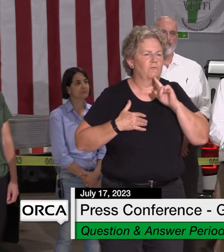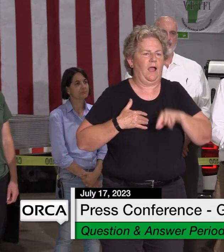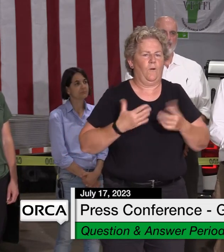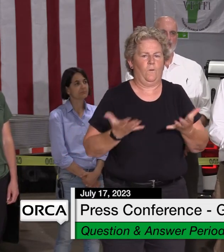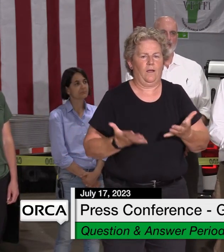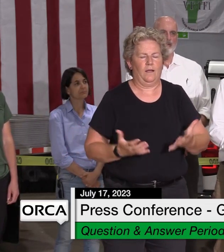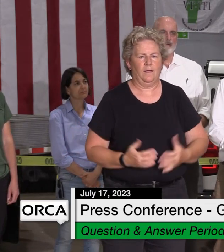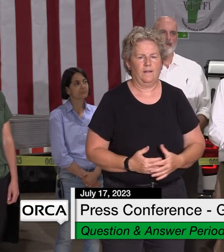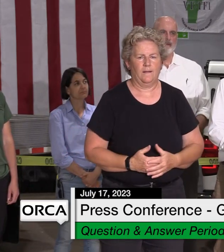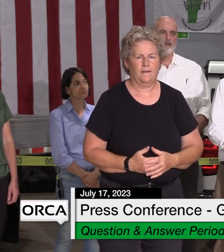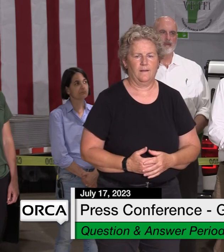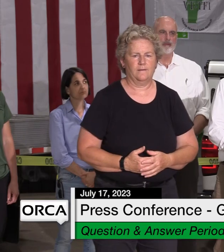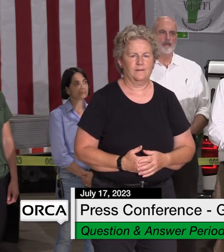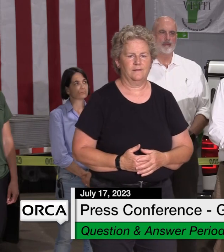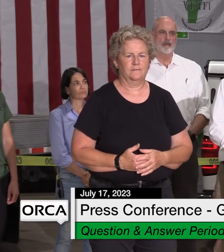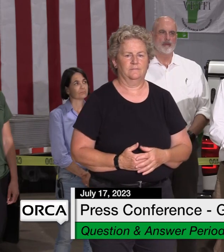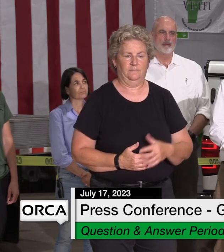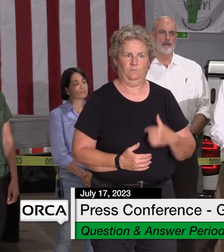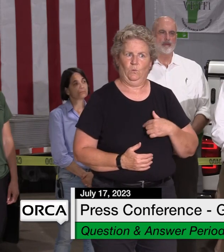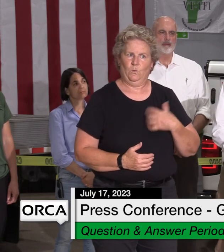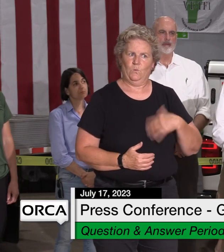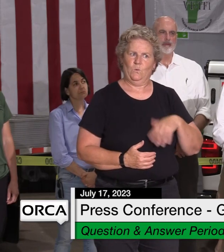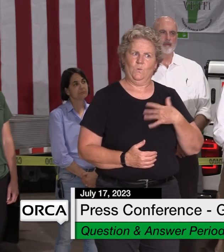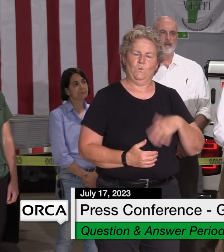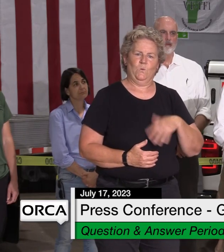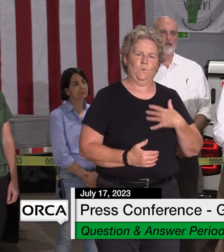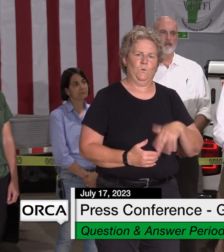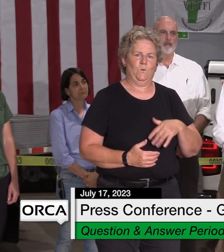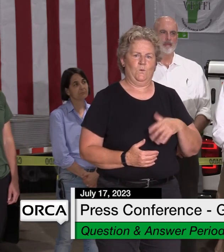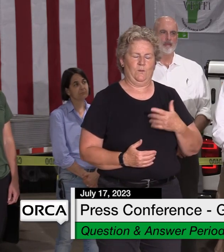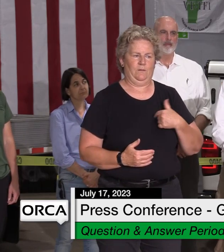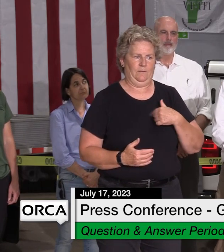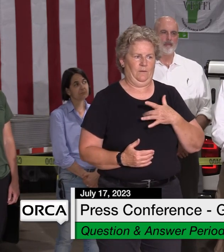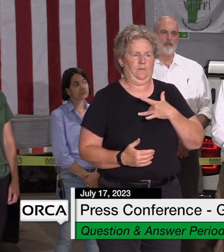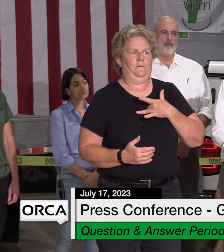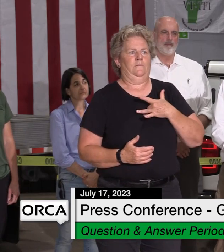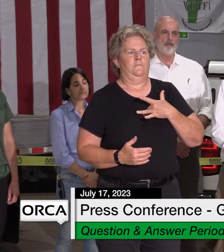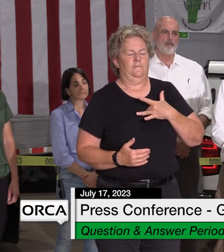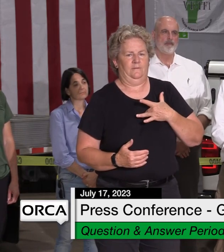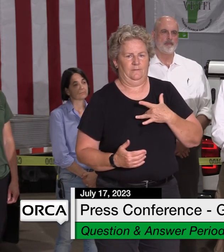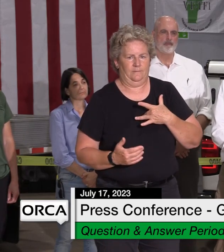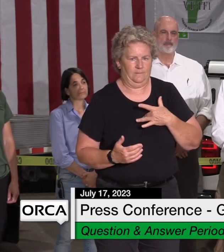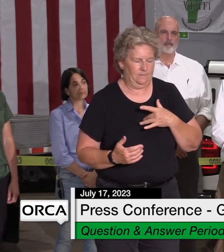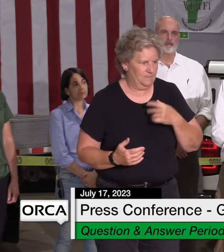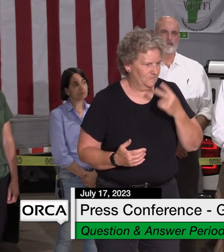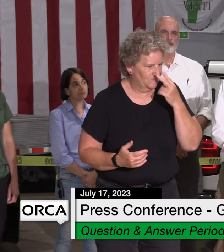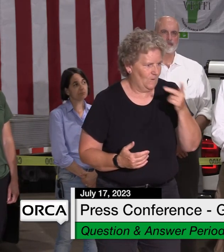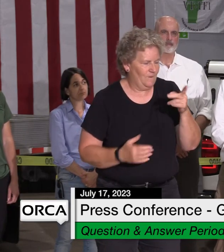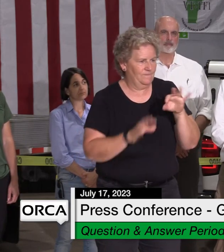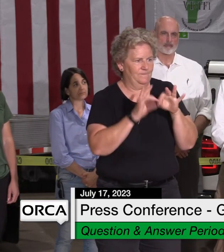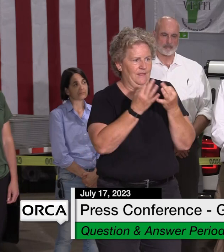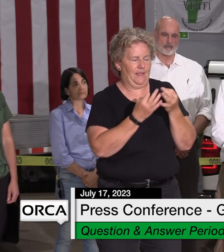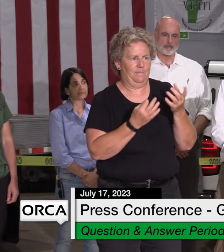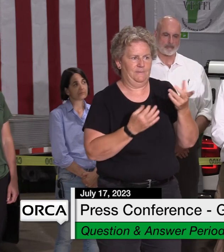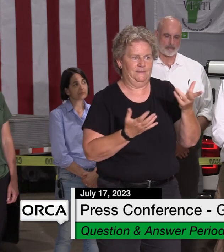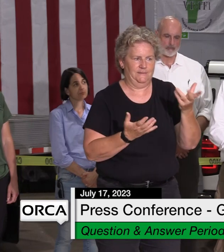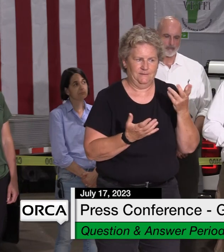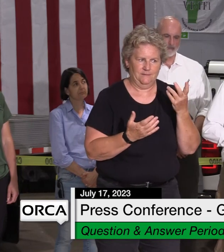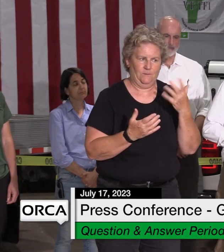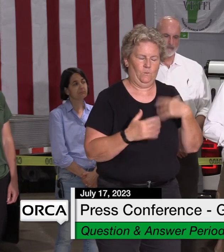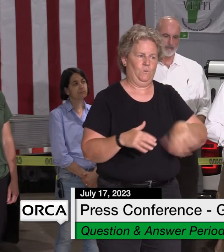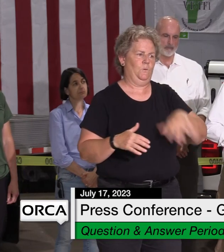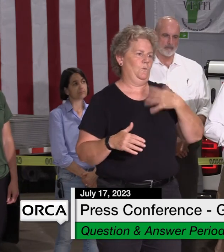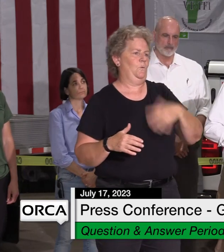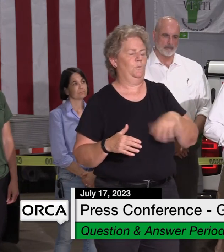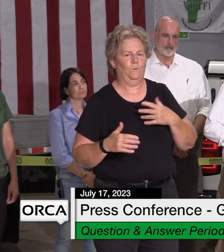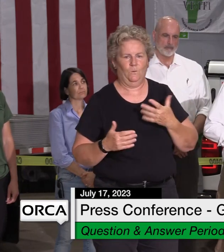of the economic recovery of that region around Hardwick. Or to see with the